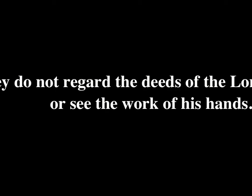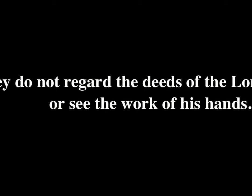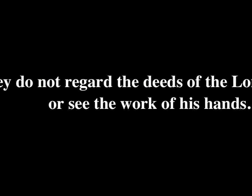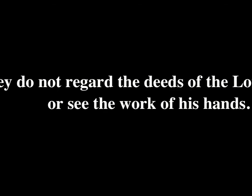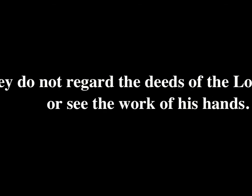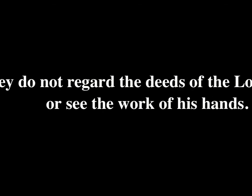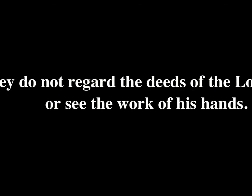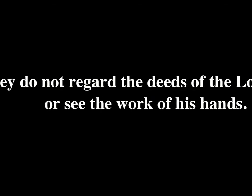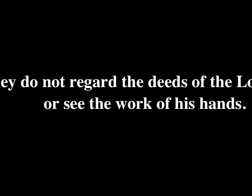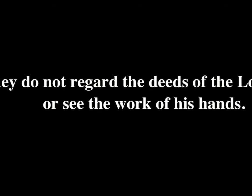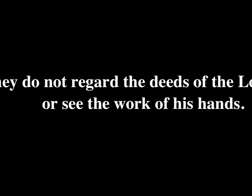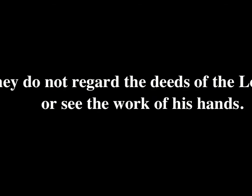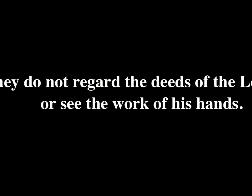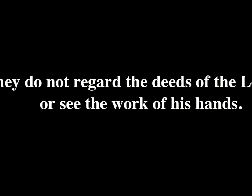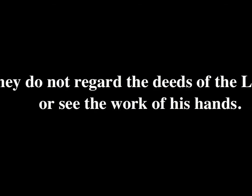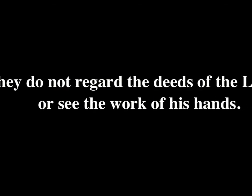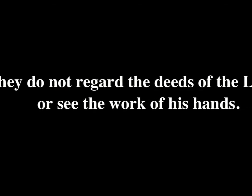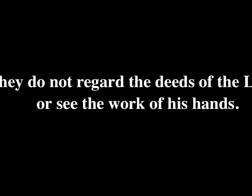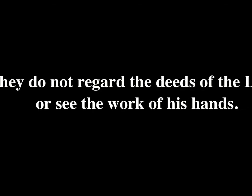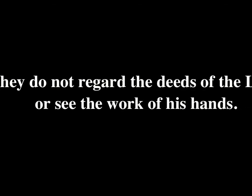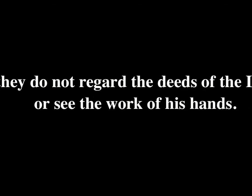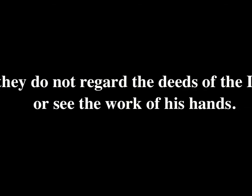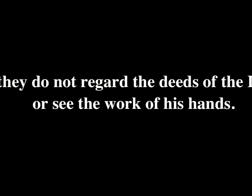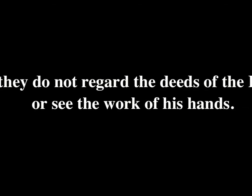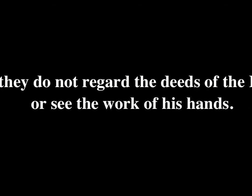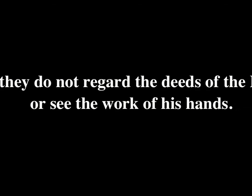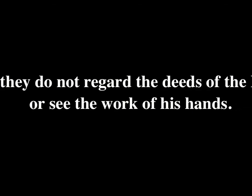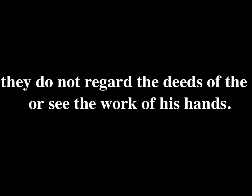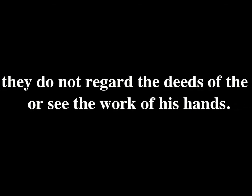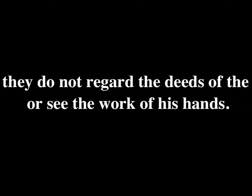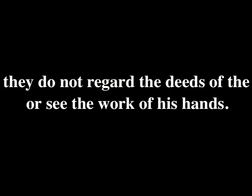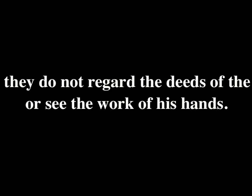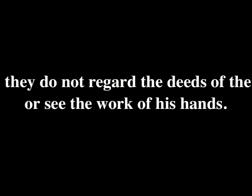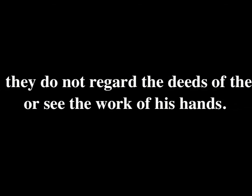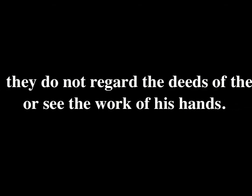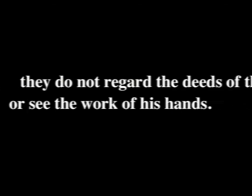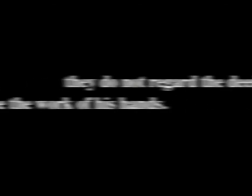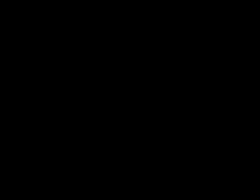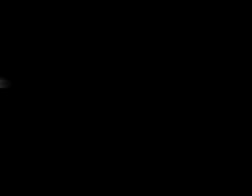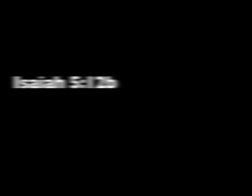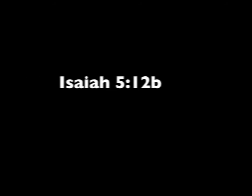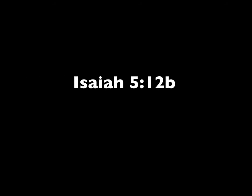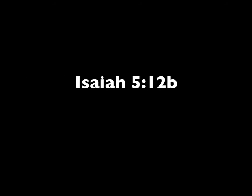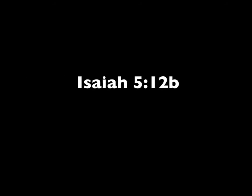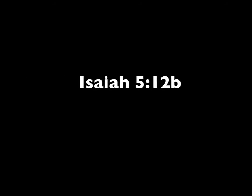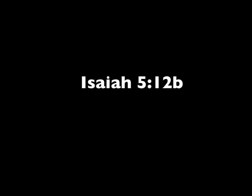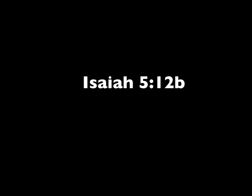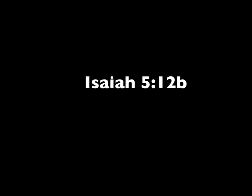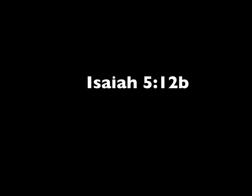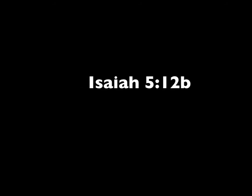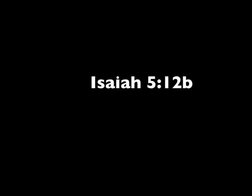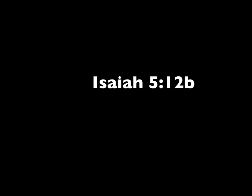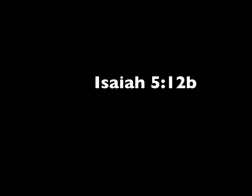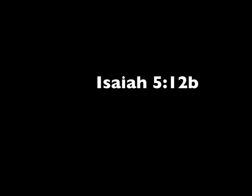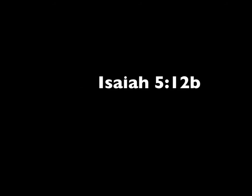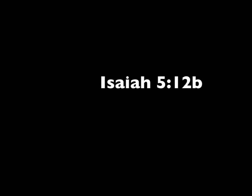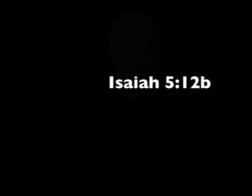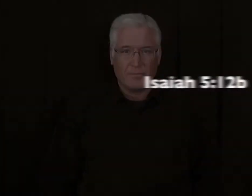But they do not regard the deeds of the Lord, or see the work of his hands. Isaiah 5, 12b.